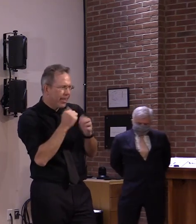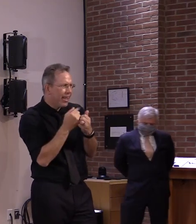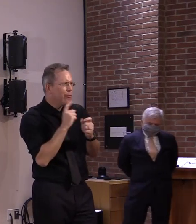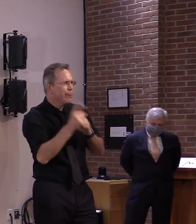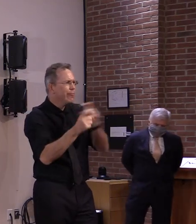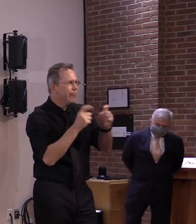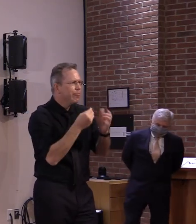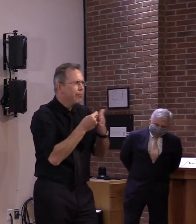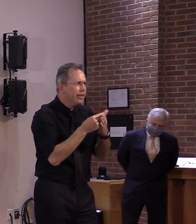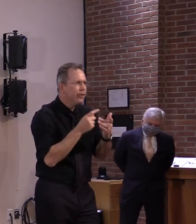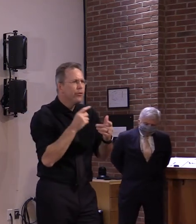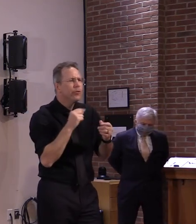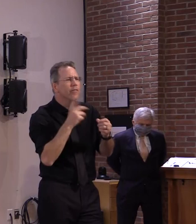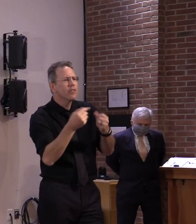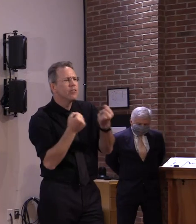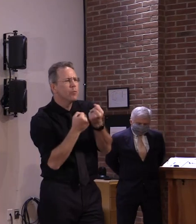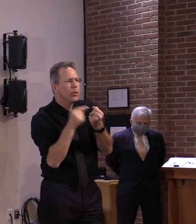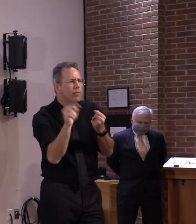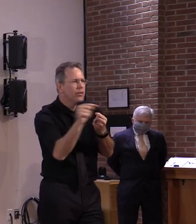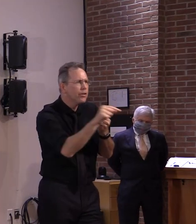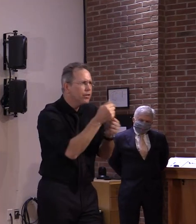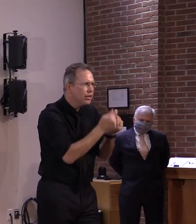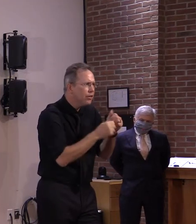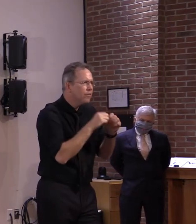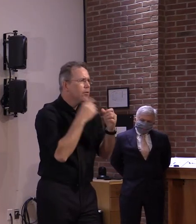public safety operations statewide.